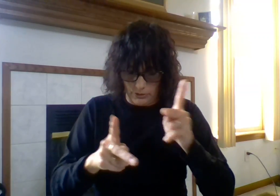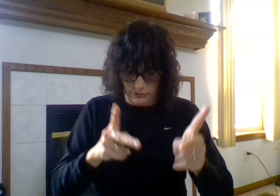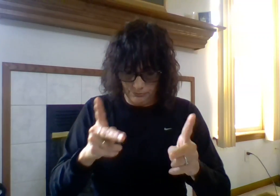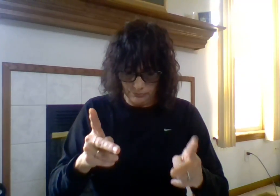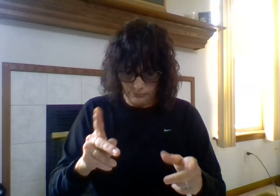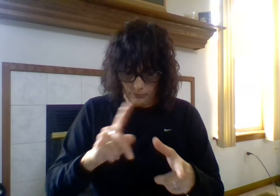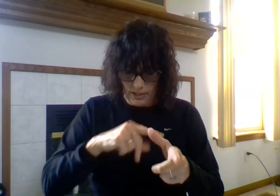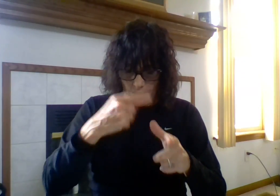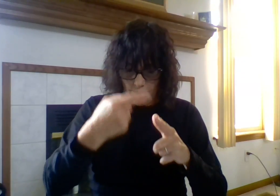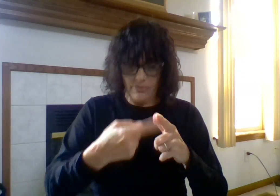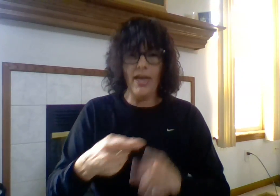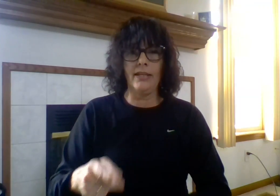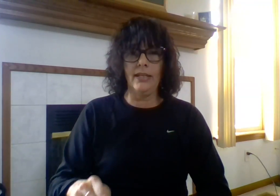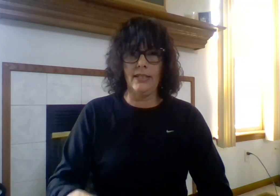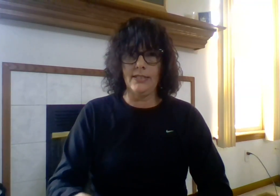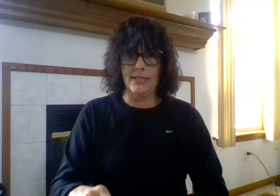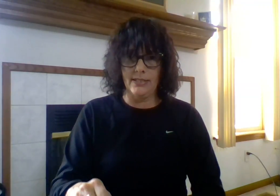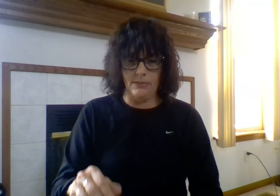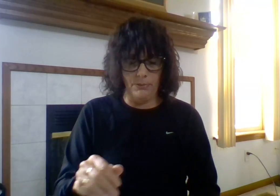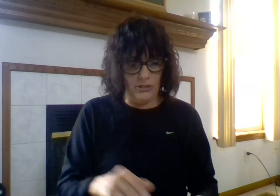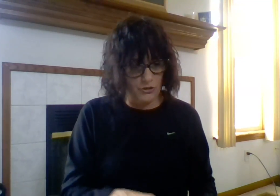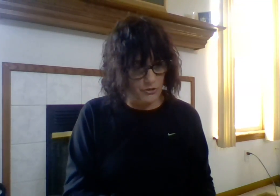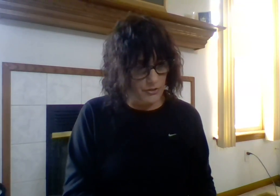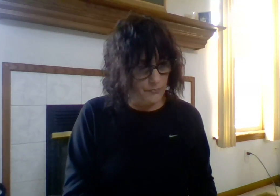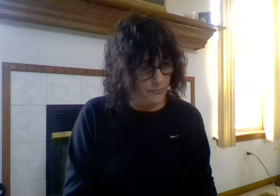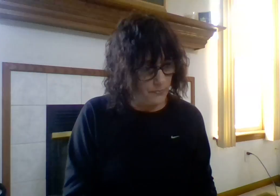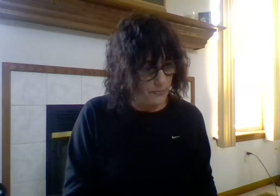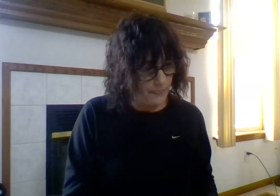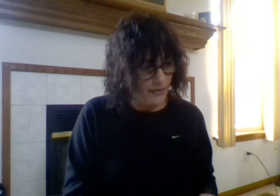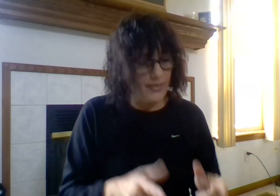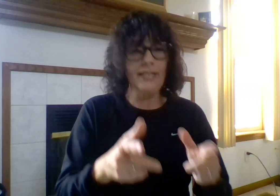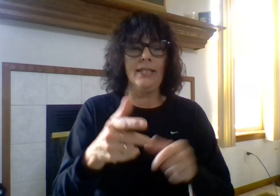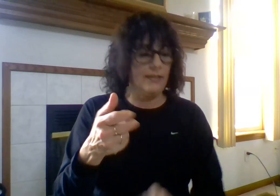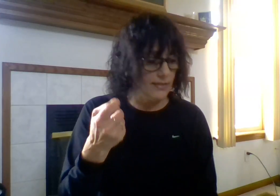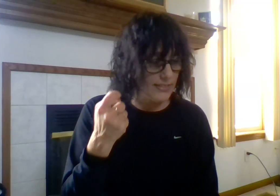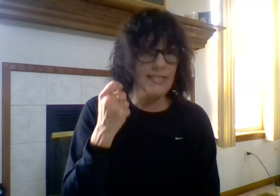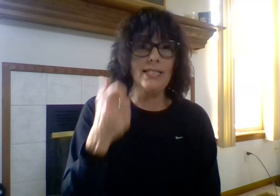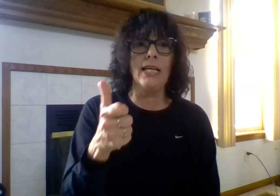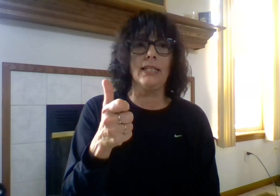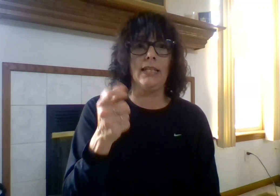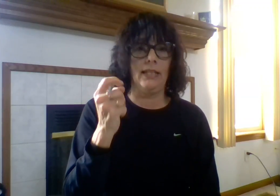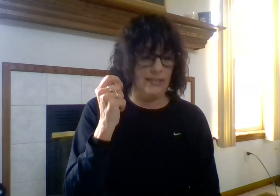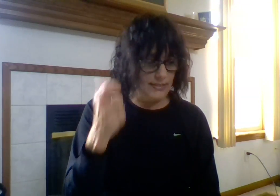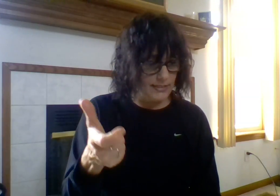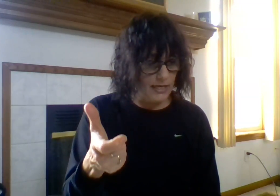people. Then he disappeared. Then he suddenly,